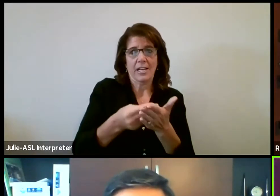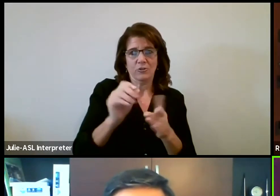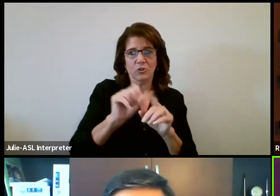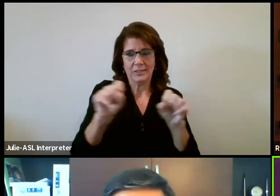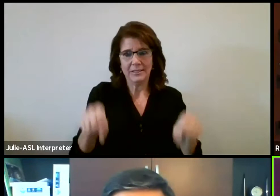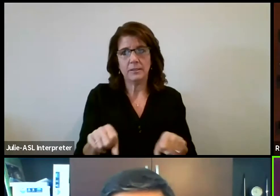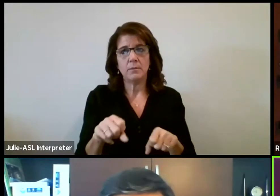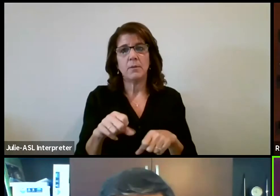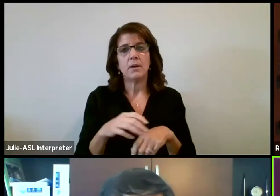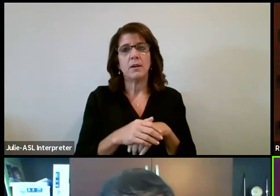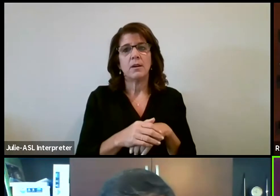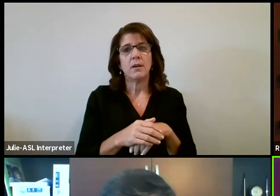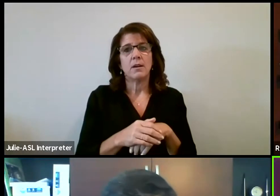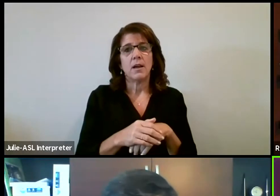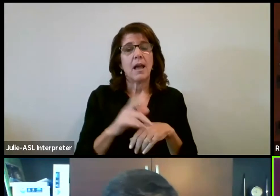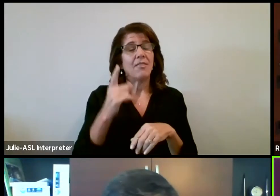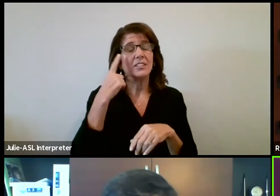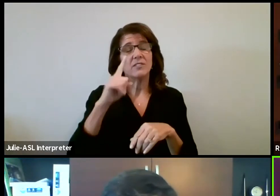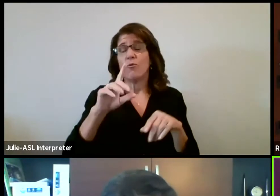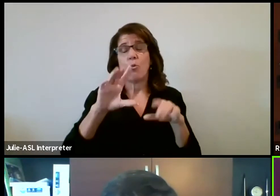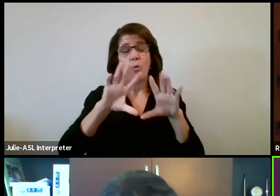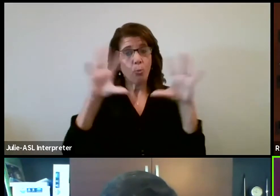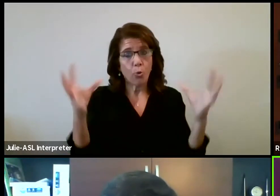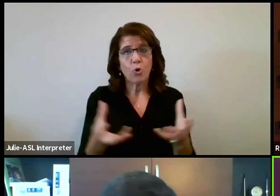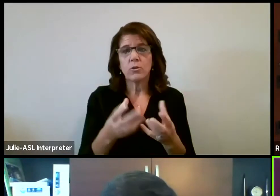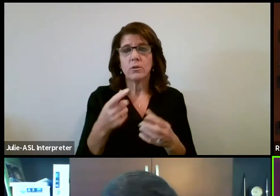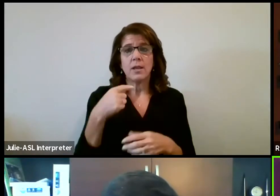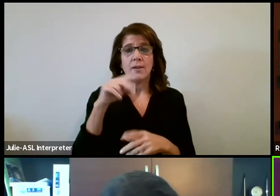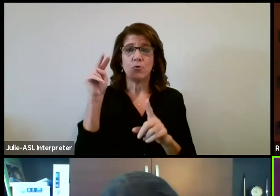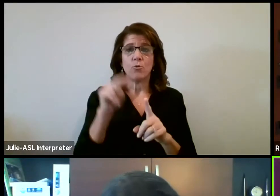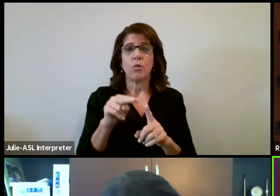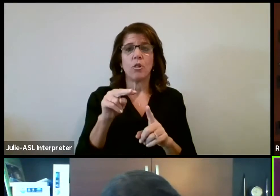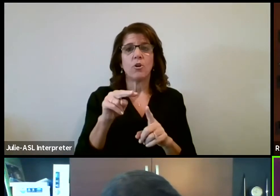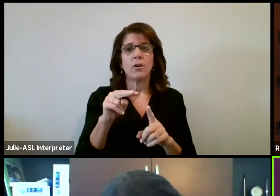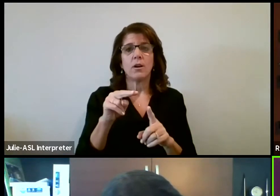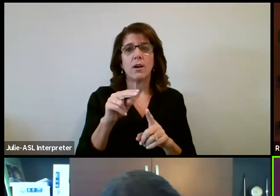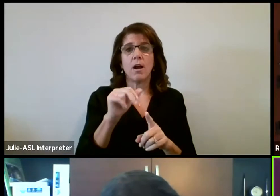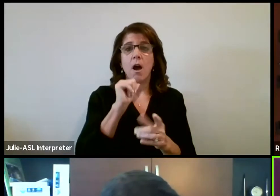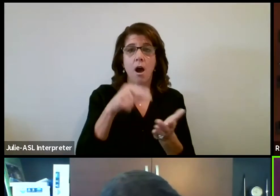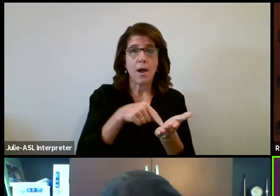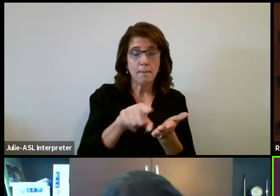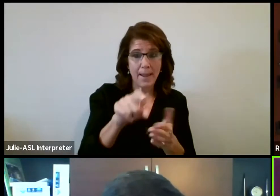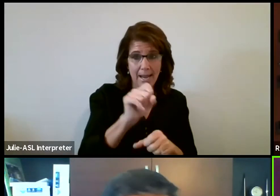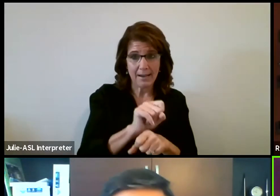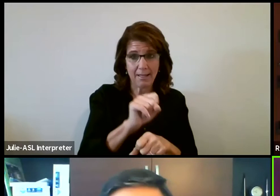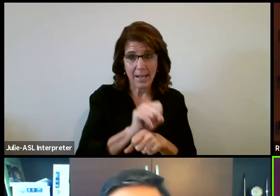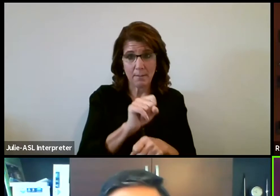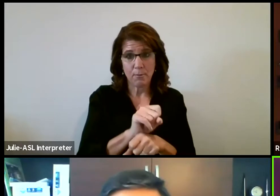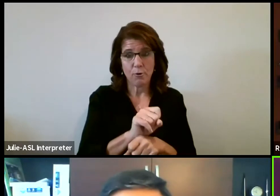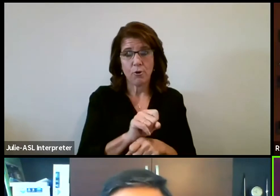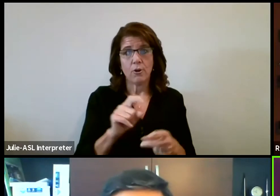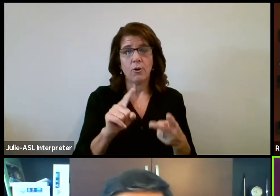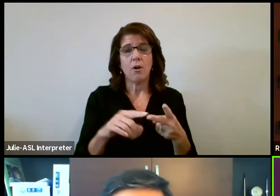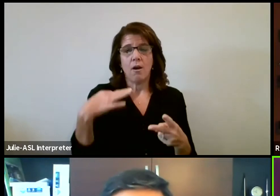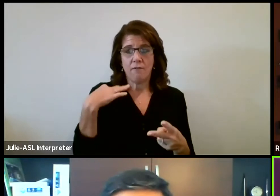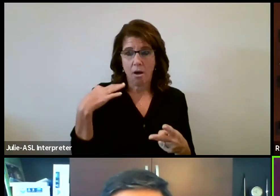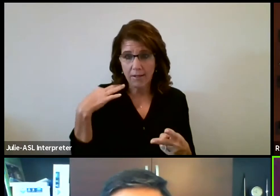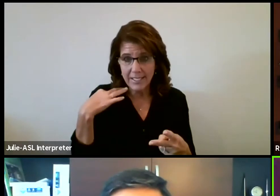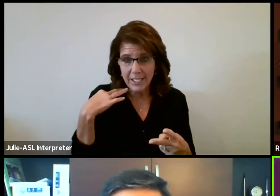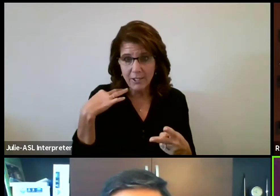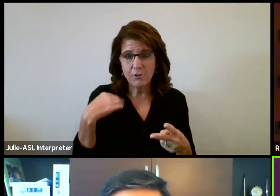not just, and this is really globally, if you start to take in issues of unpaid labor, right,